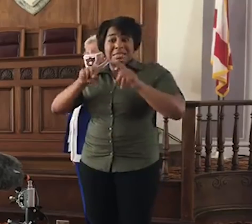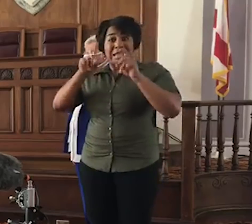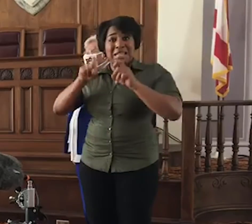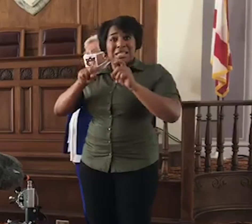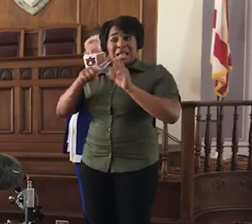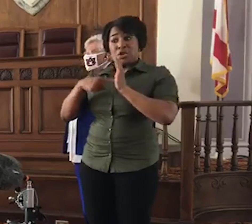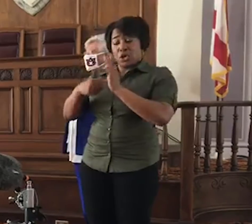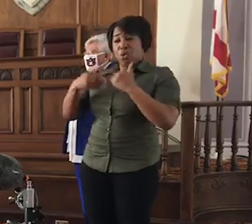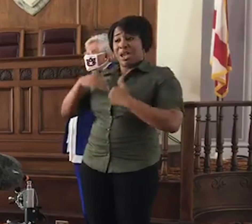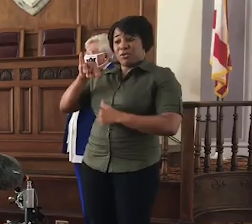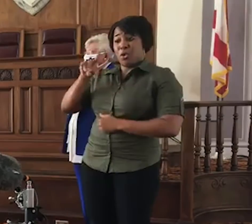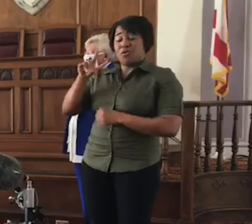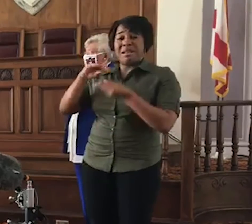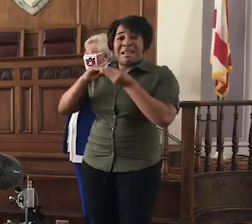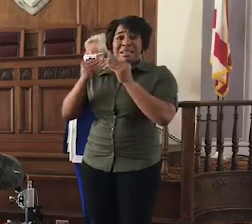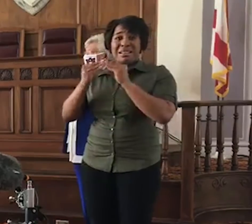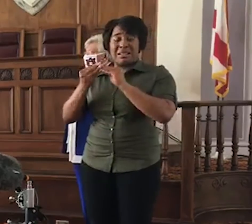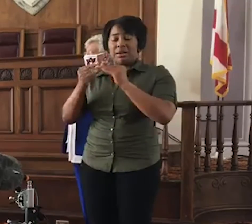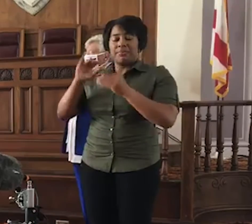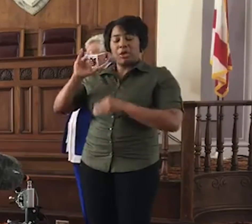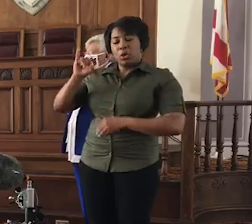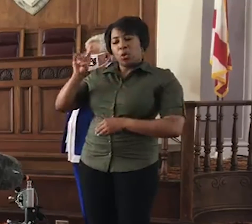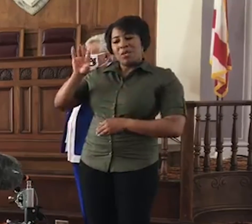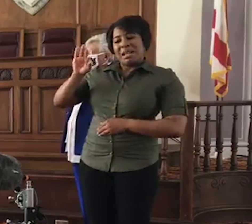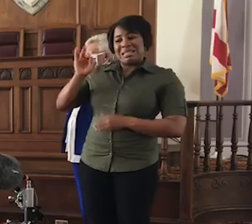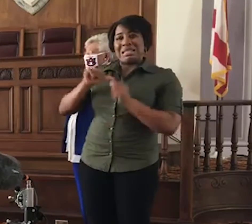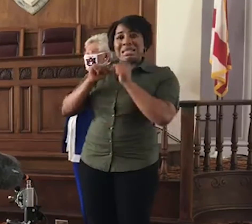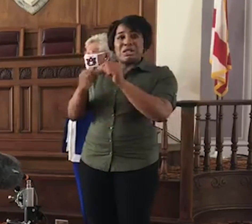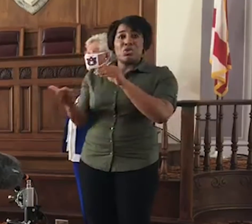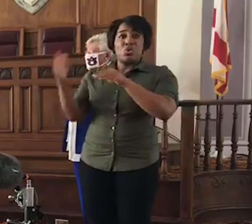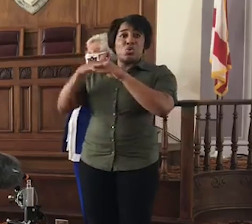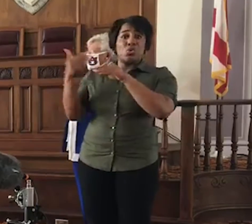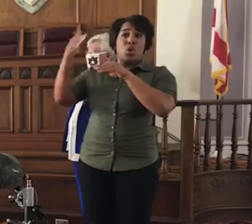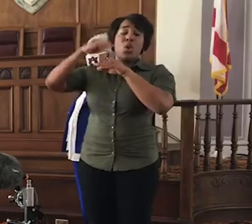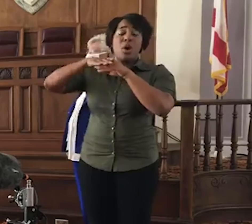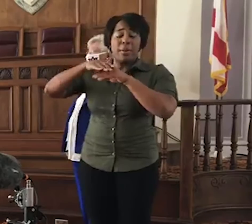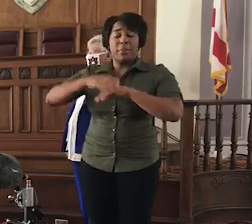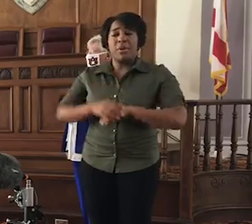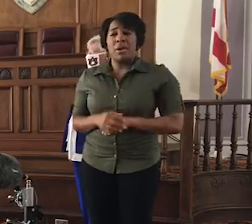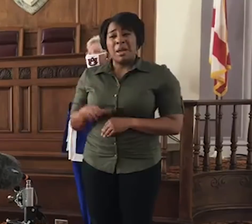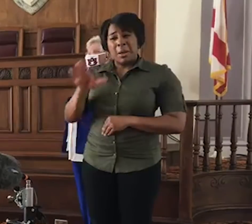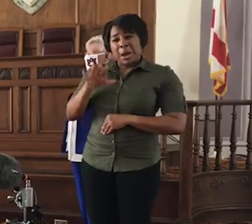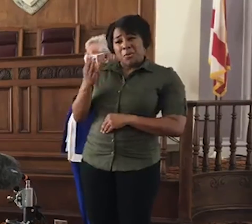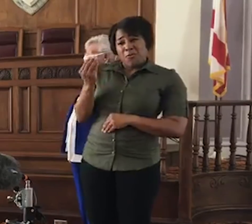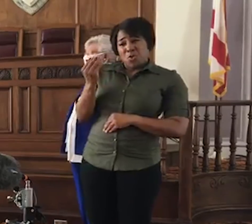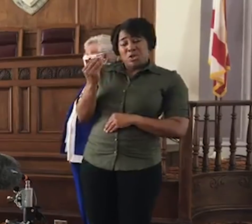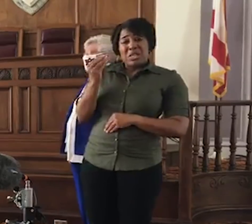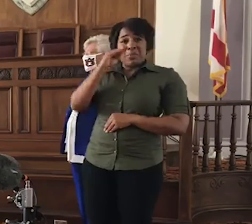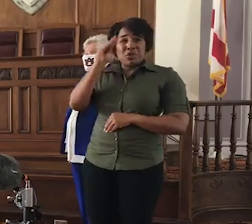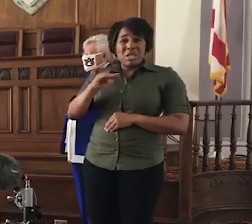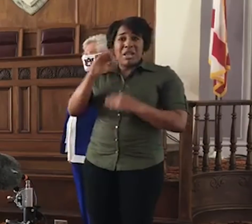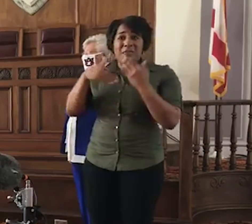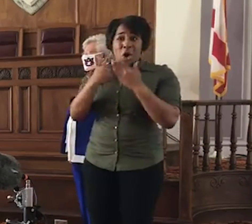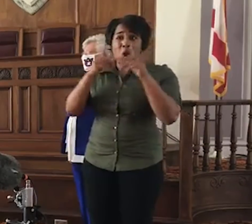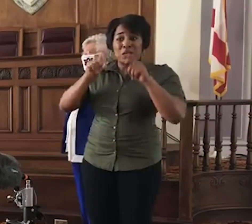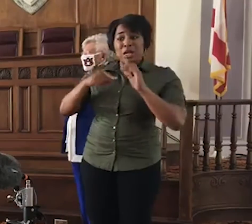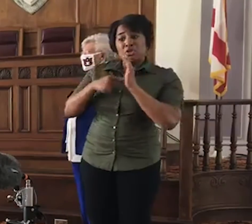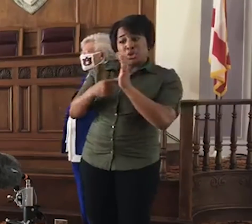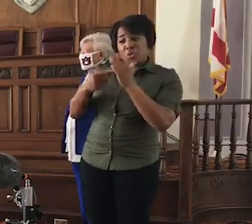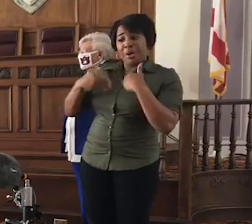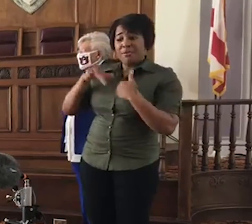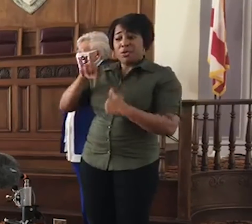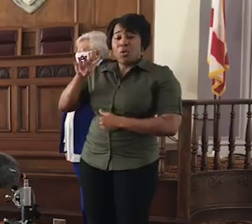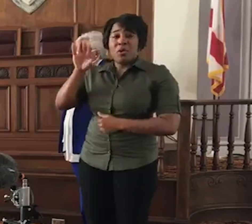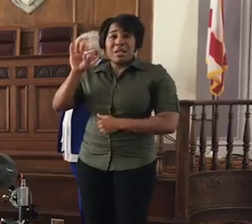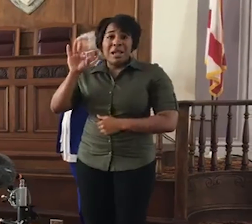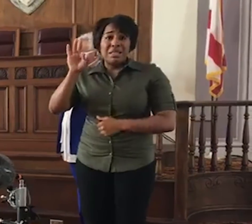The most recent complete data leading up to the 4th of July showed about 14% of all tests were positive. It's still preliminary,